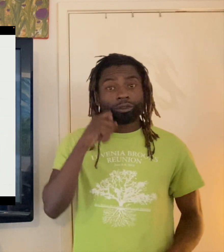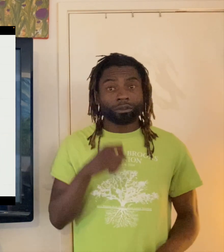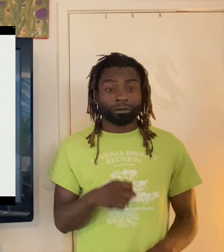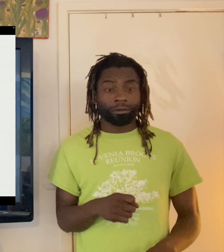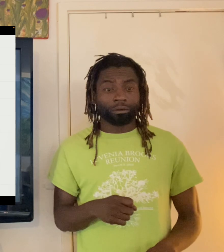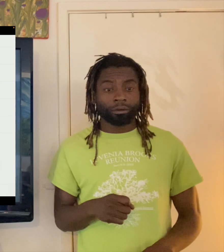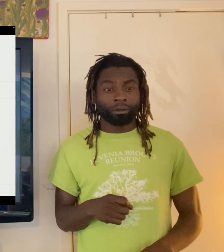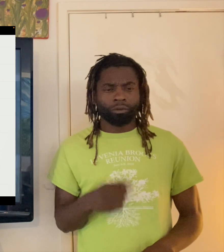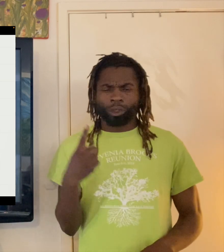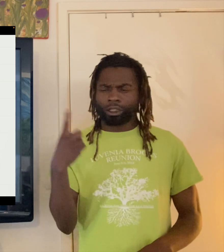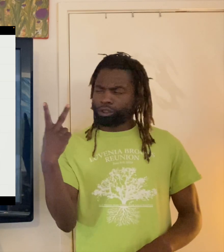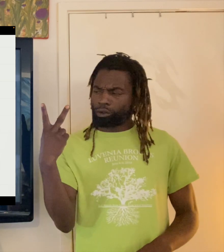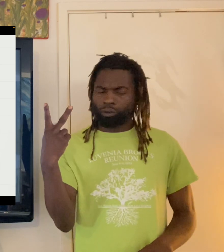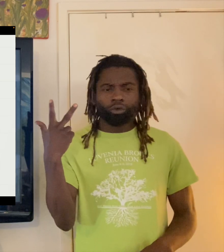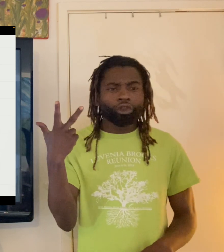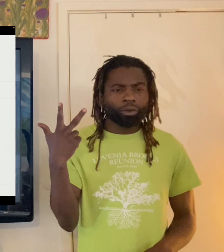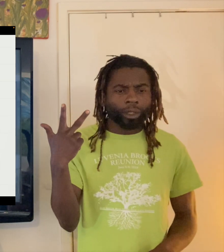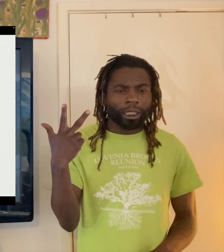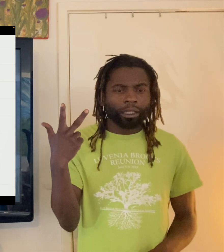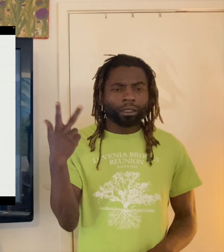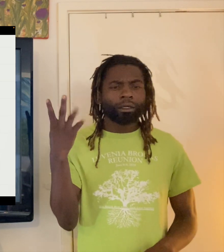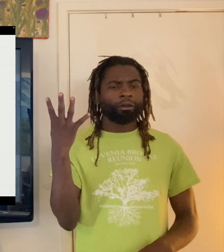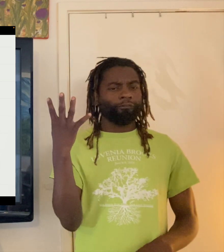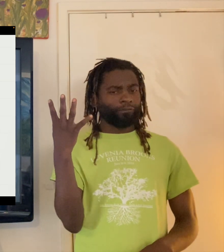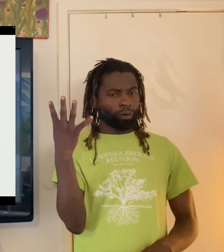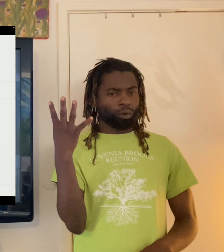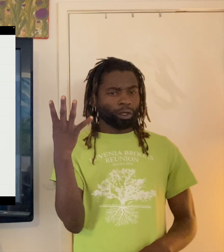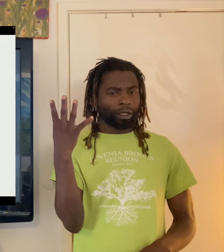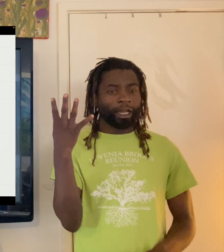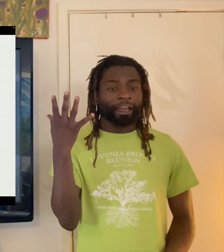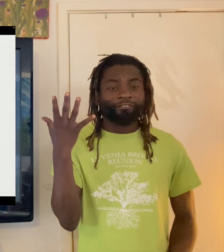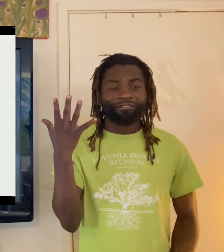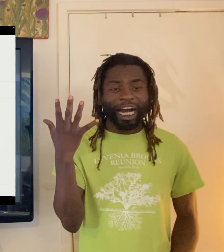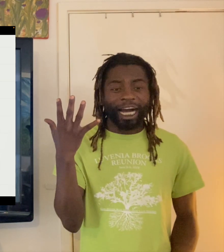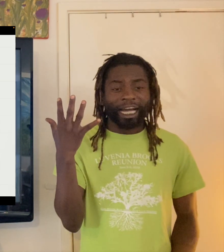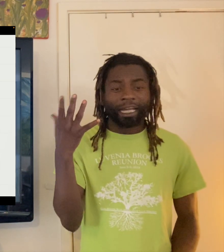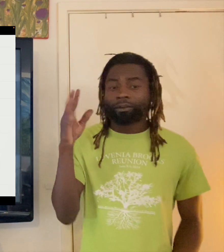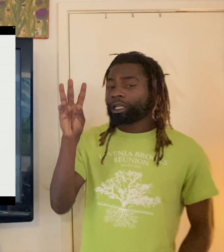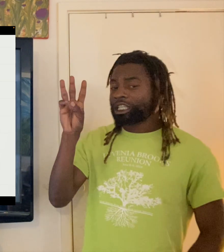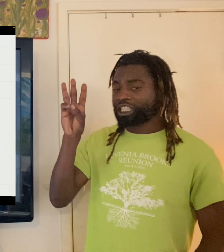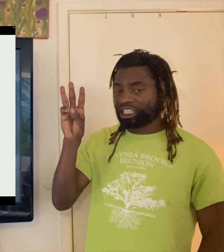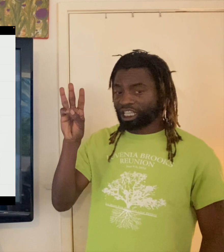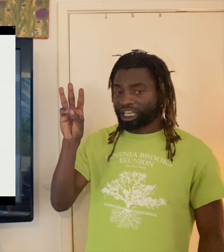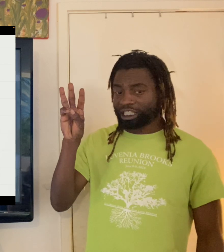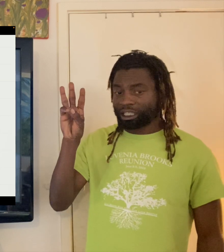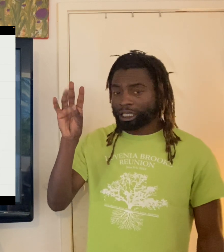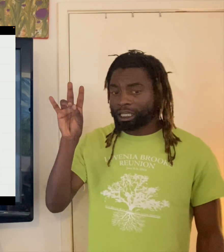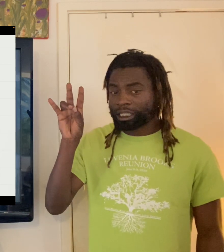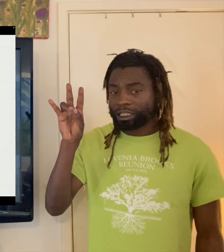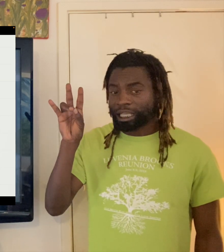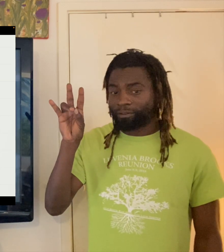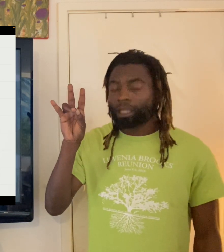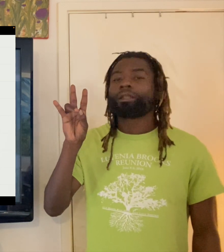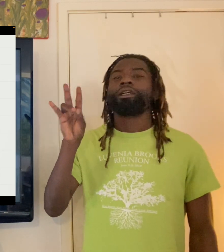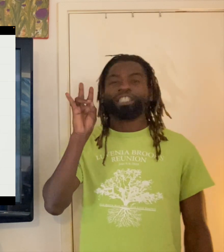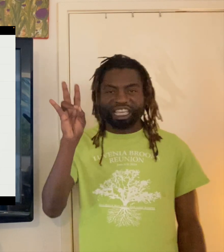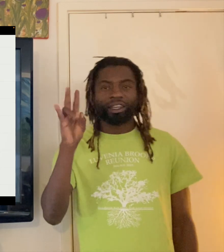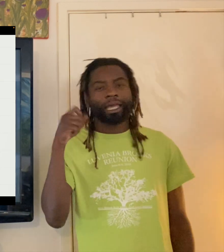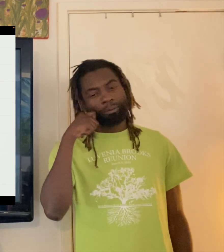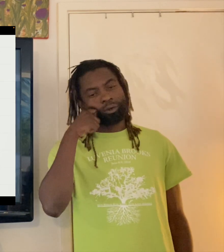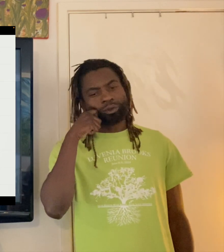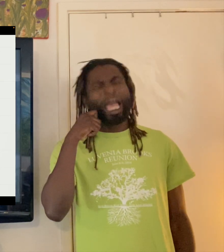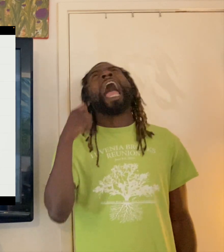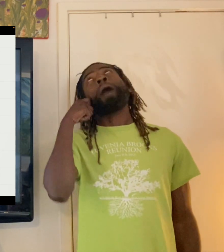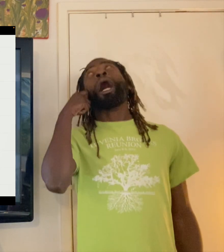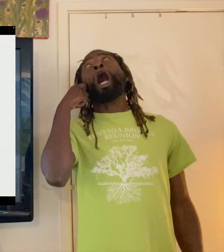apples. Now we have 1, 2, 3, 4, 5,